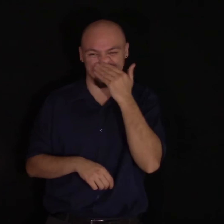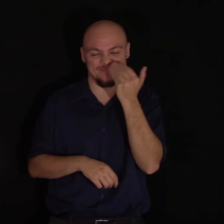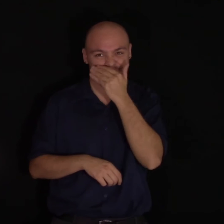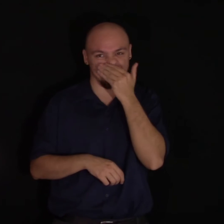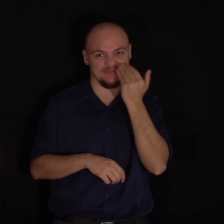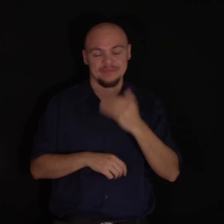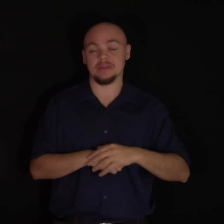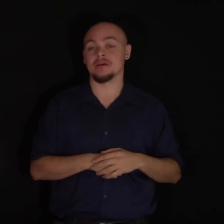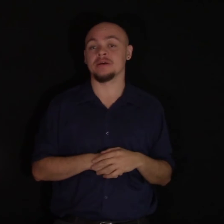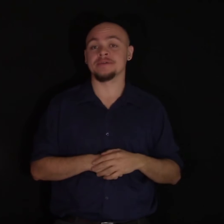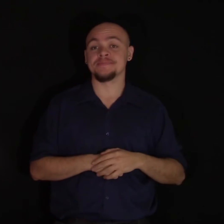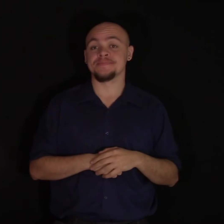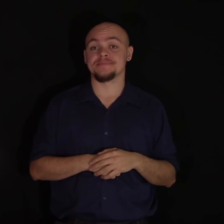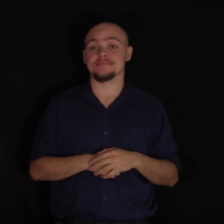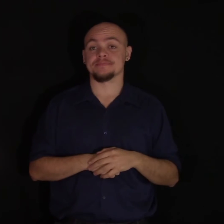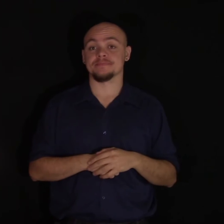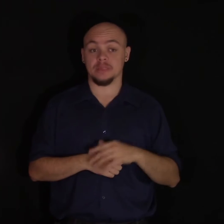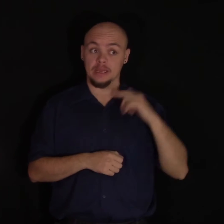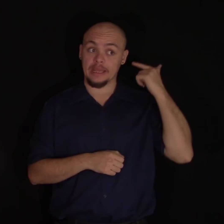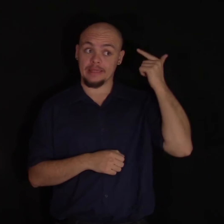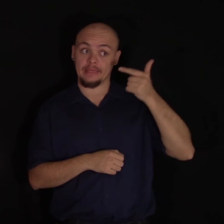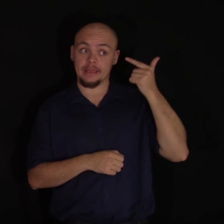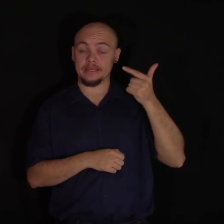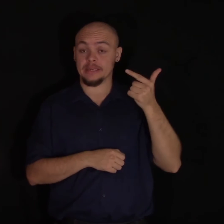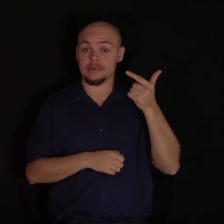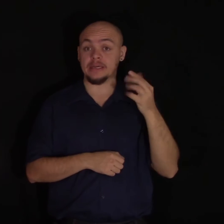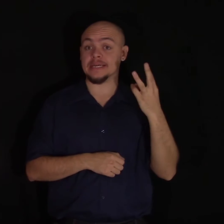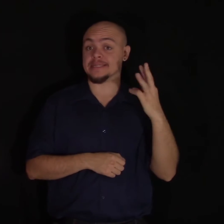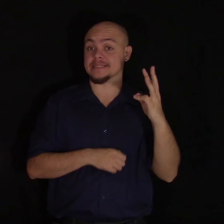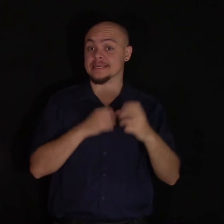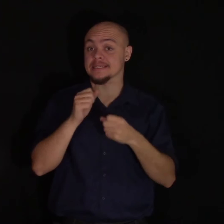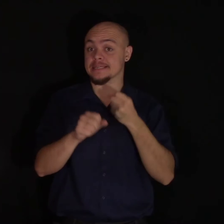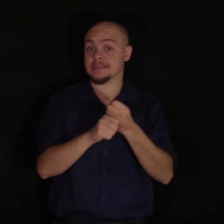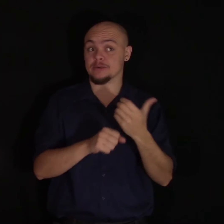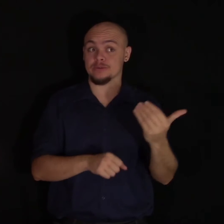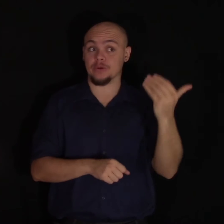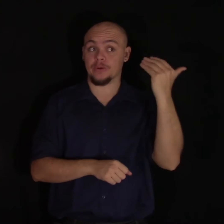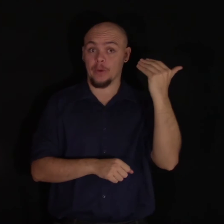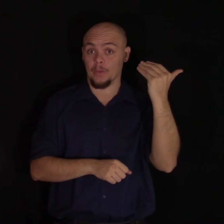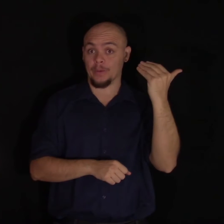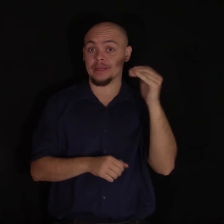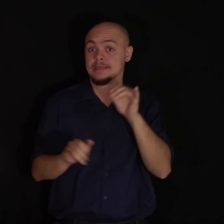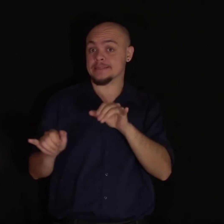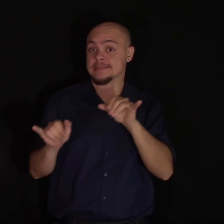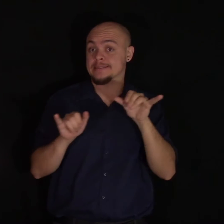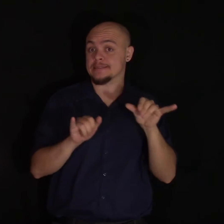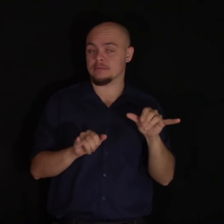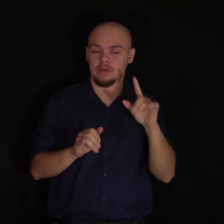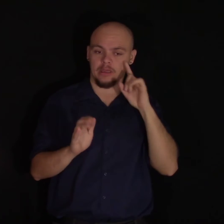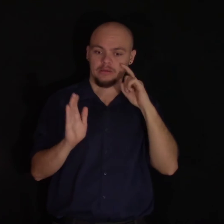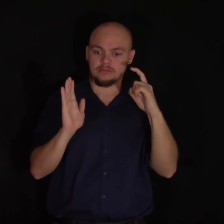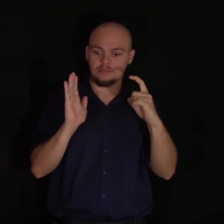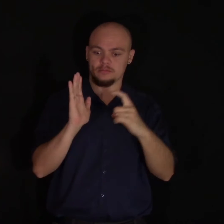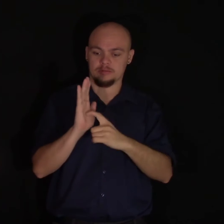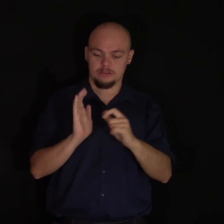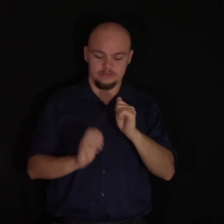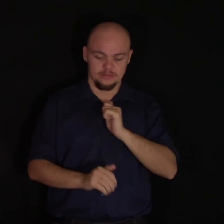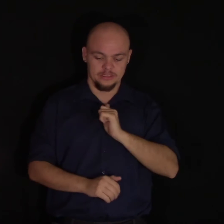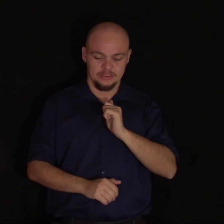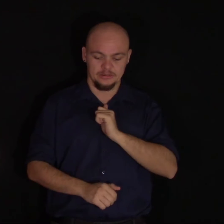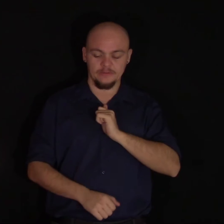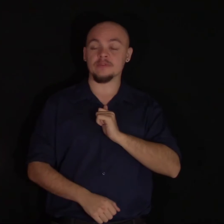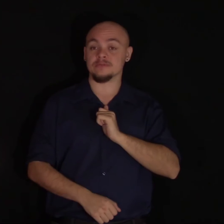But that same year I was in London, 16 years ago, I realized something about myself that actually